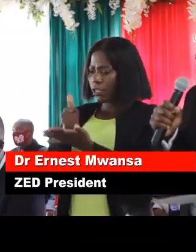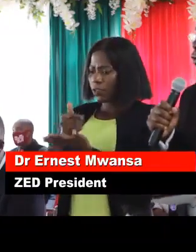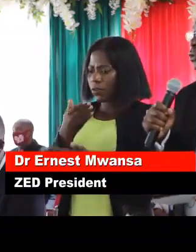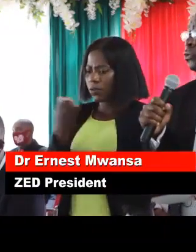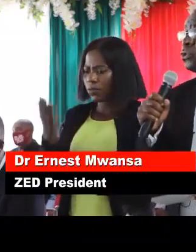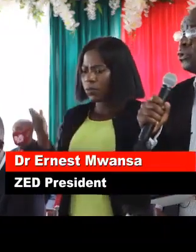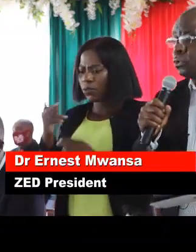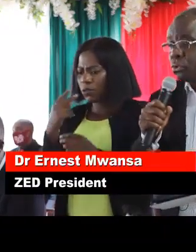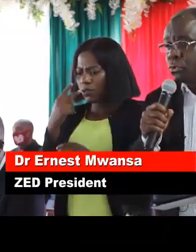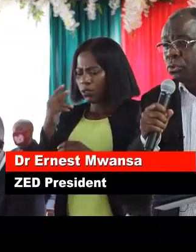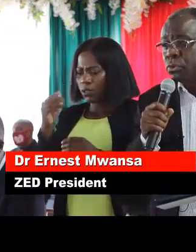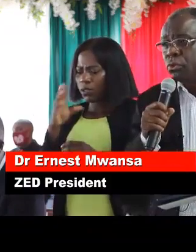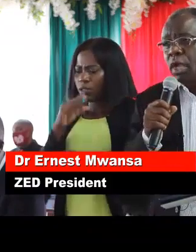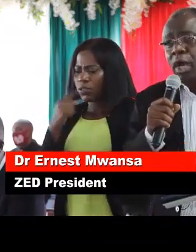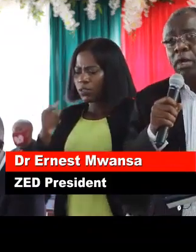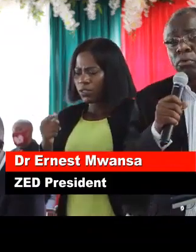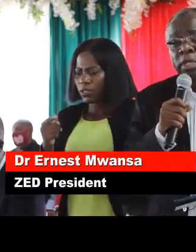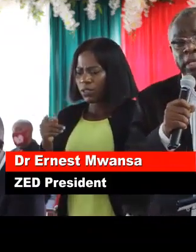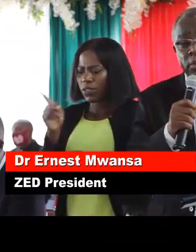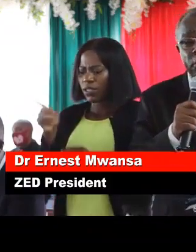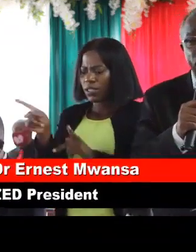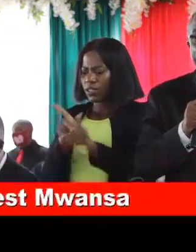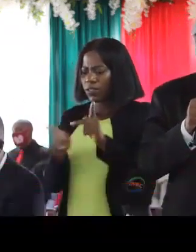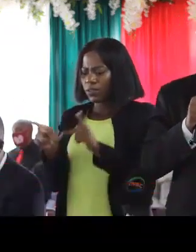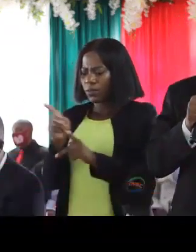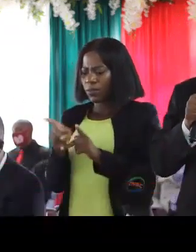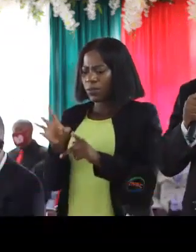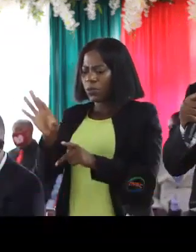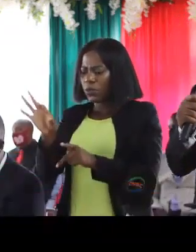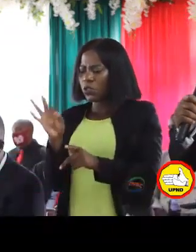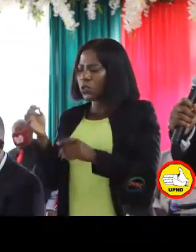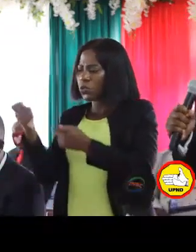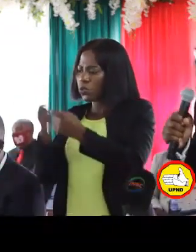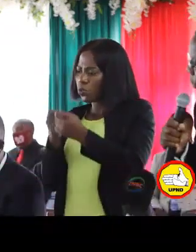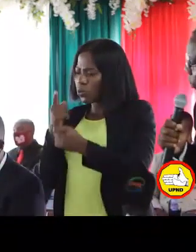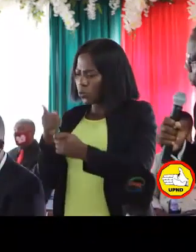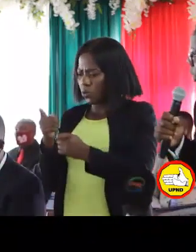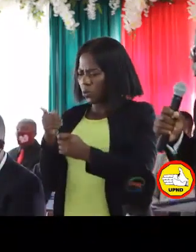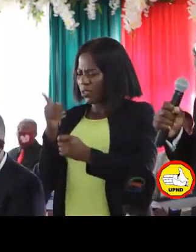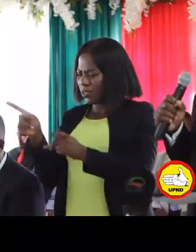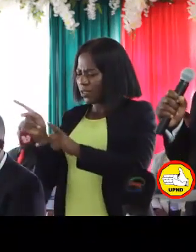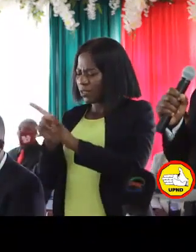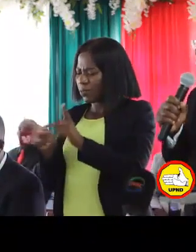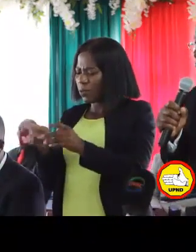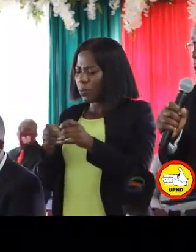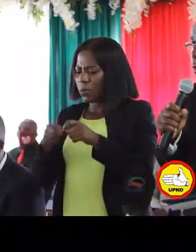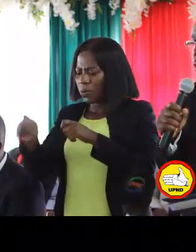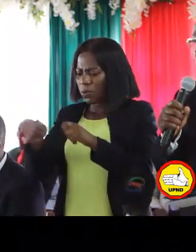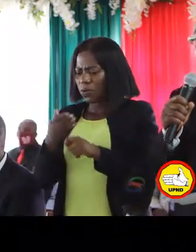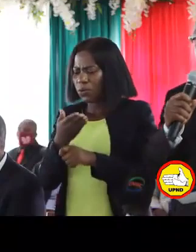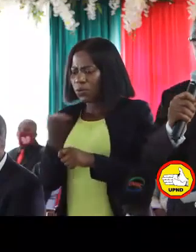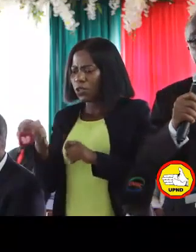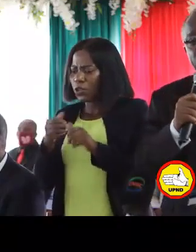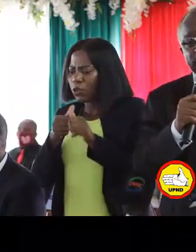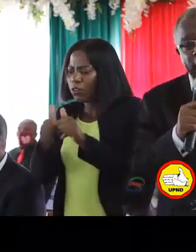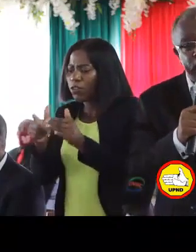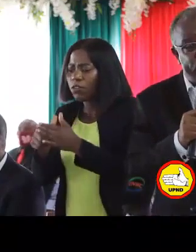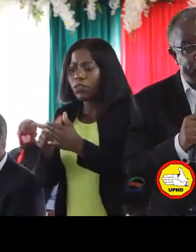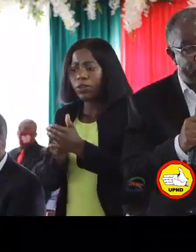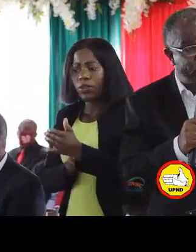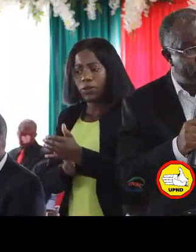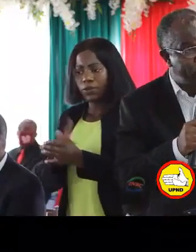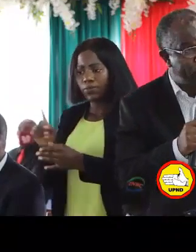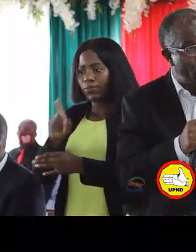the people you choose to rule you are ruling you according to the law. ruling you according to the